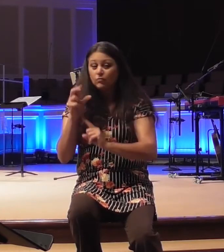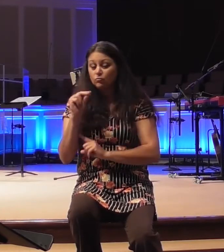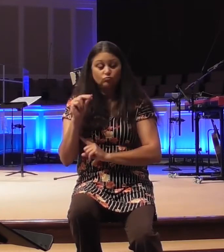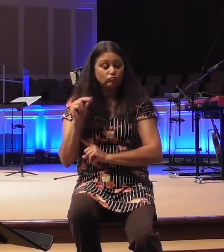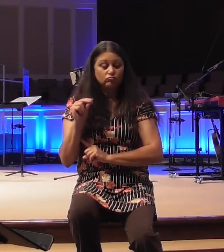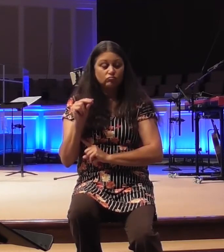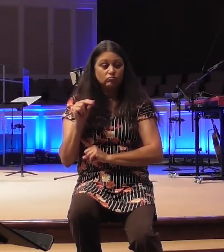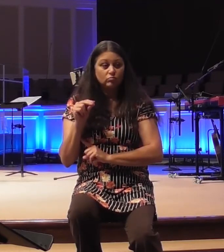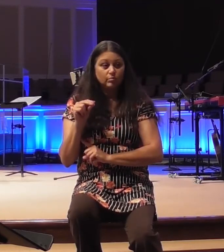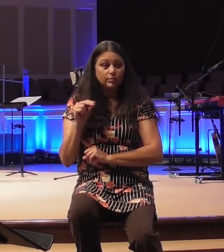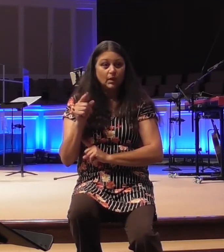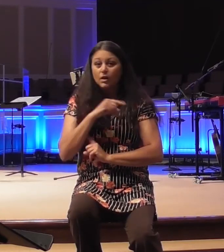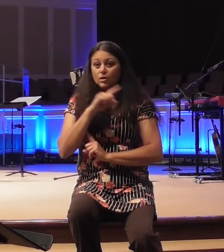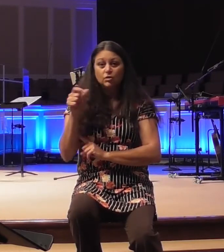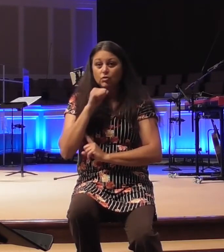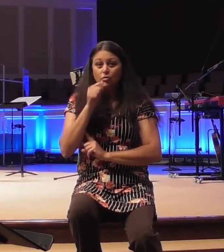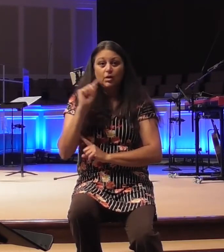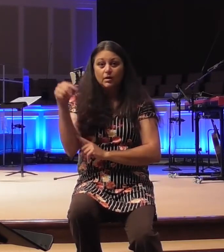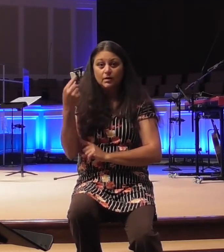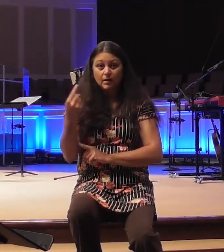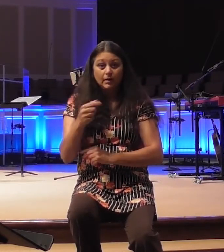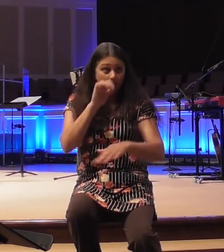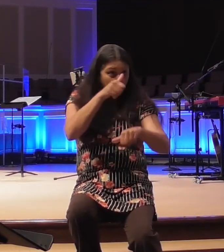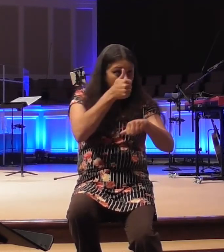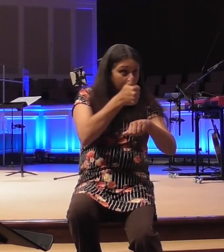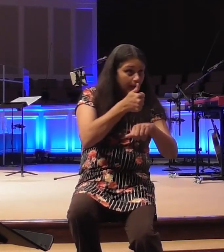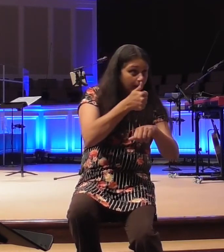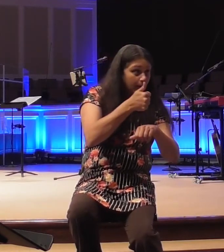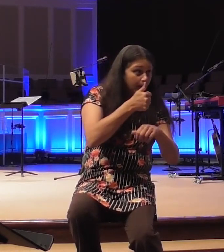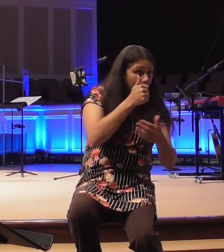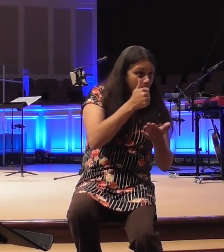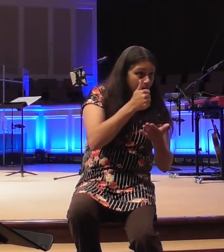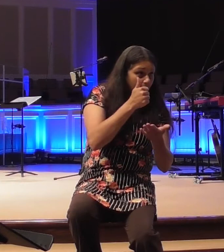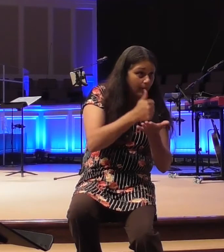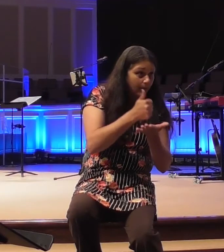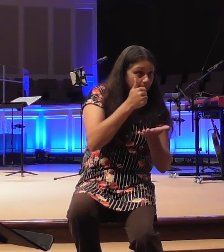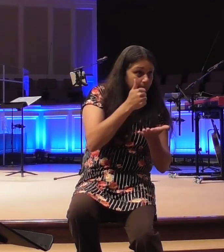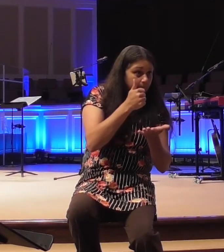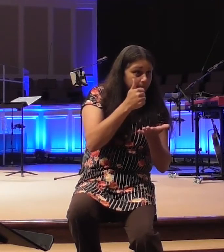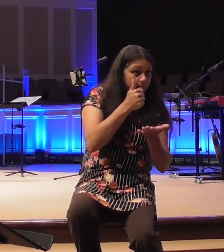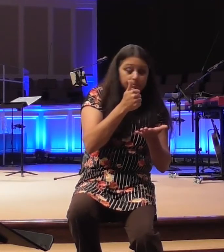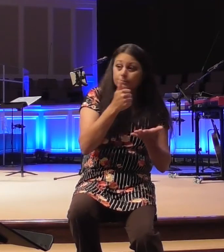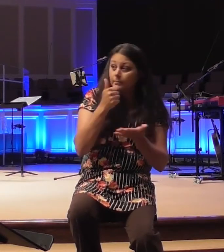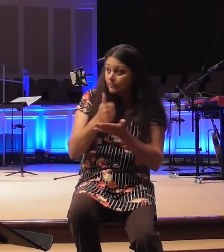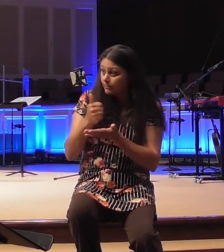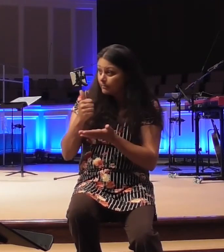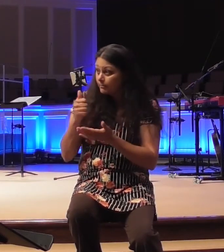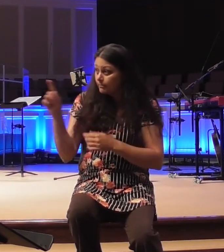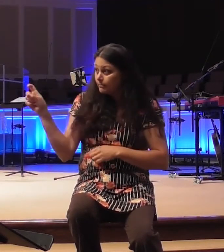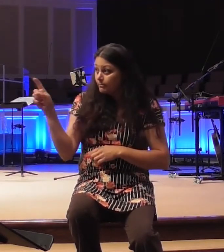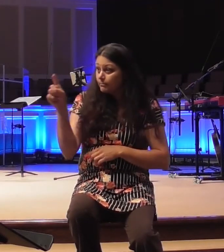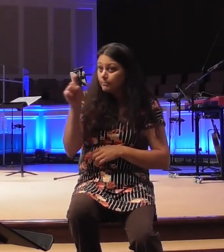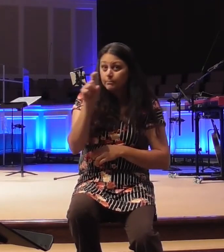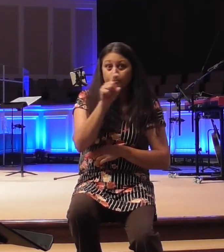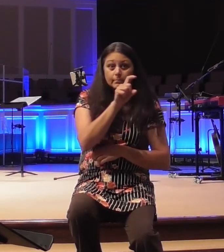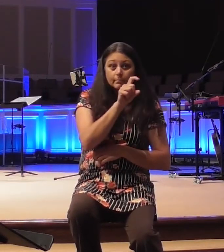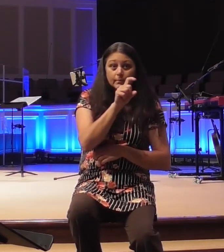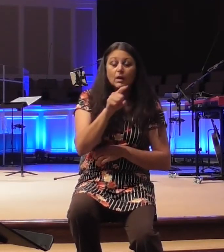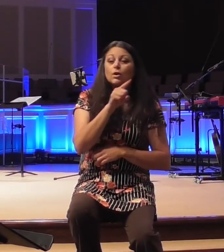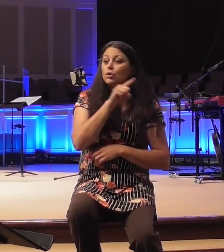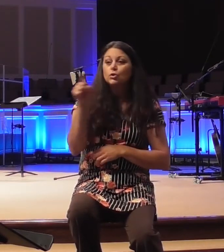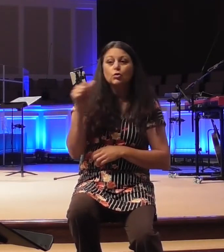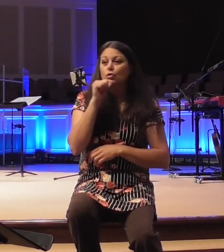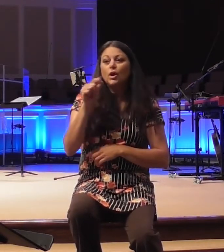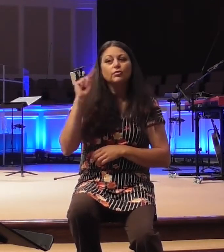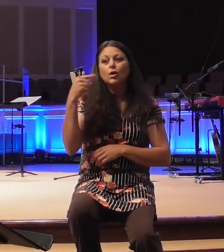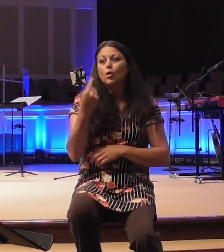Can I get an amen out of the rest of you? You're not the only one who's hurting this morning. You're not the only one who's fouled it up. You're